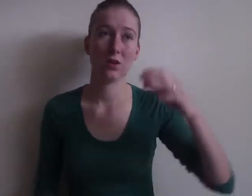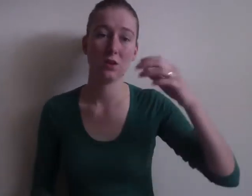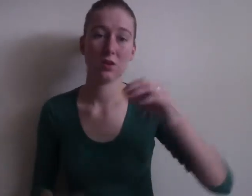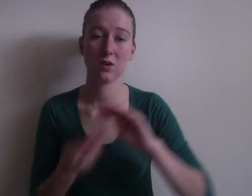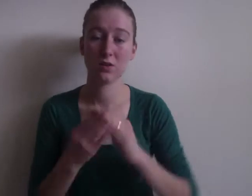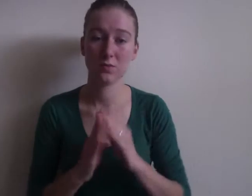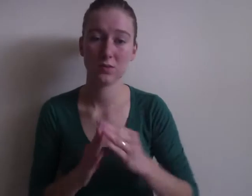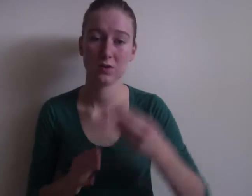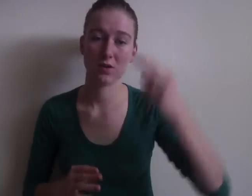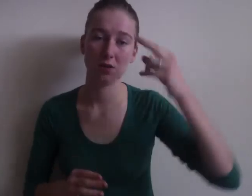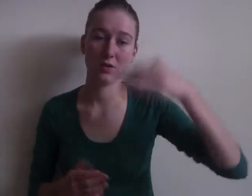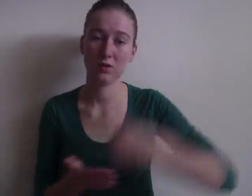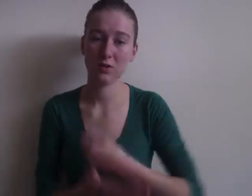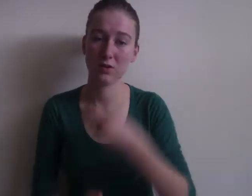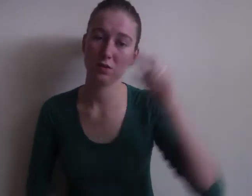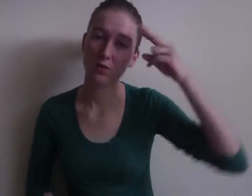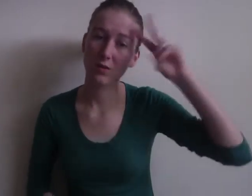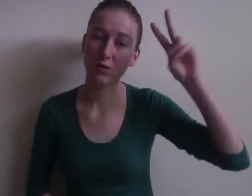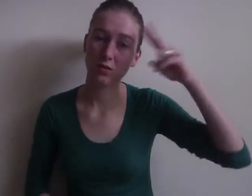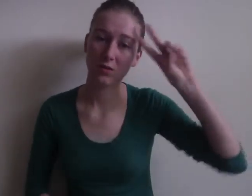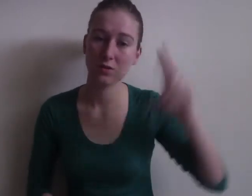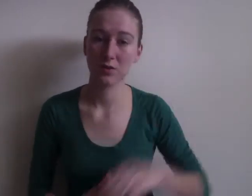This is Georgia. There's Georgia.